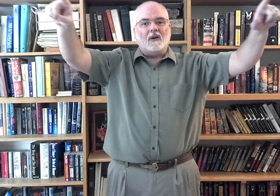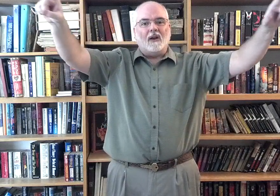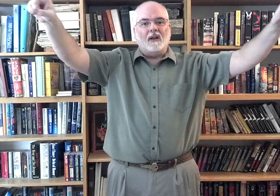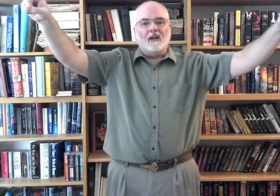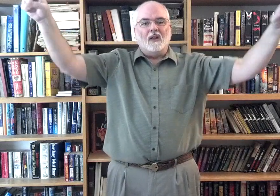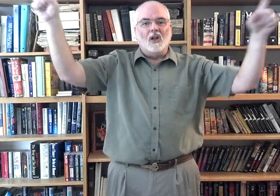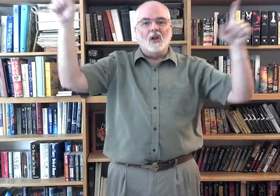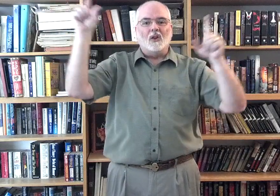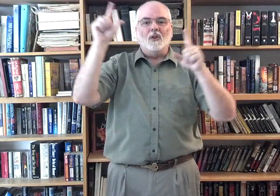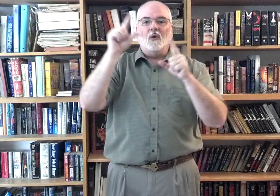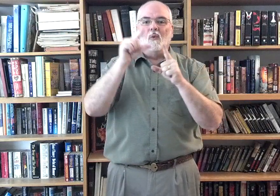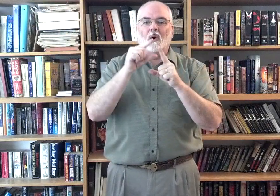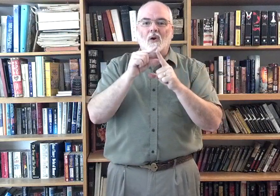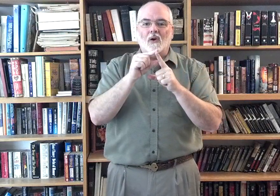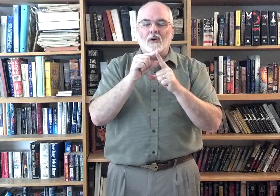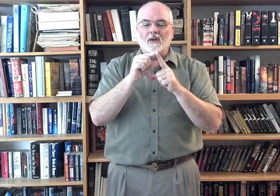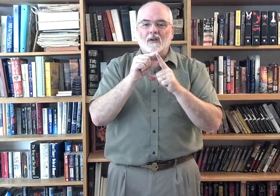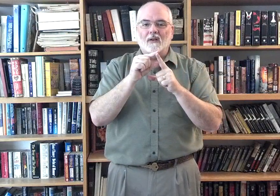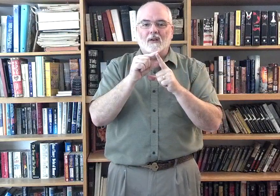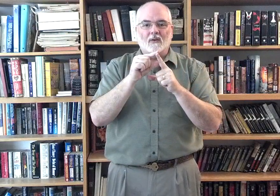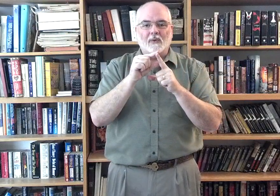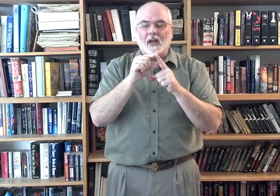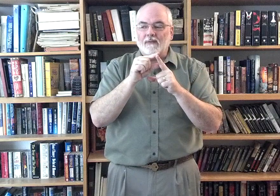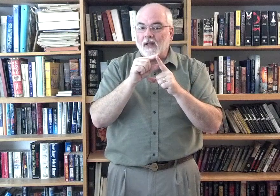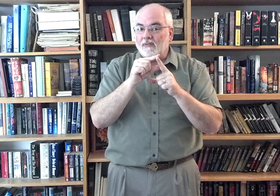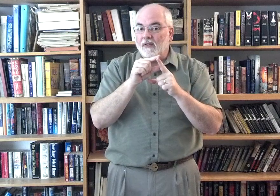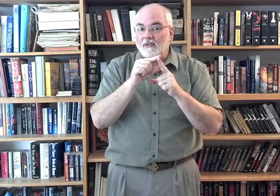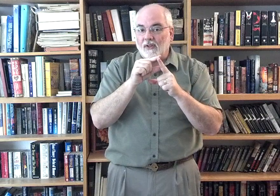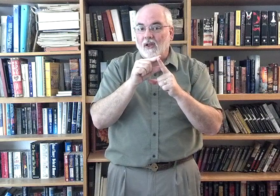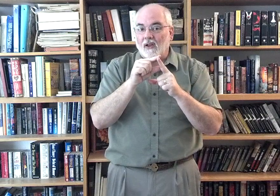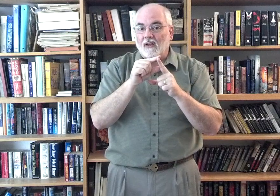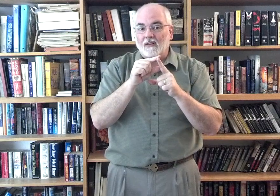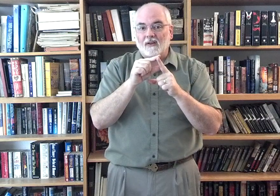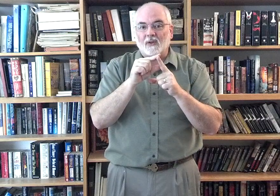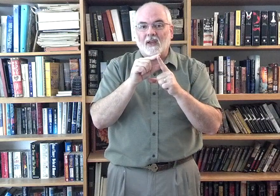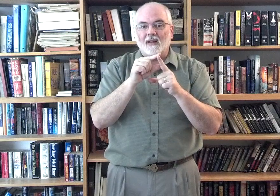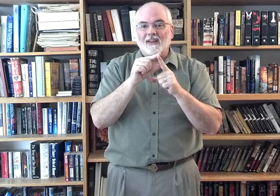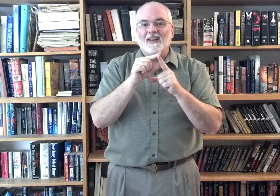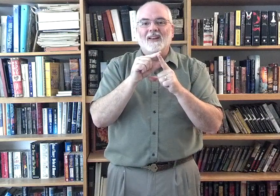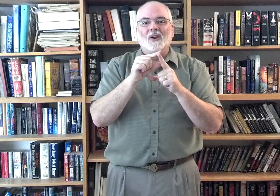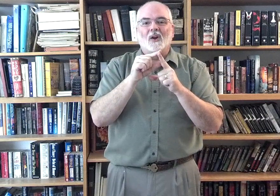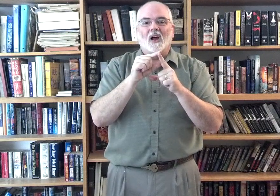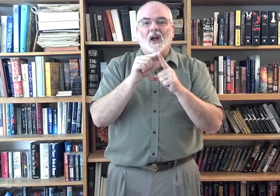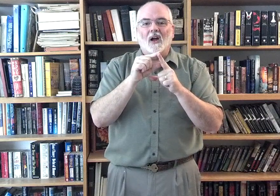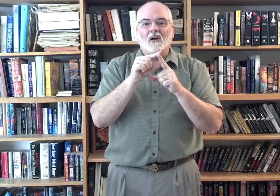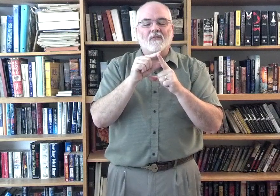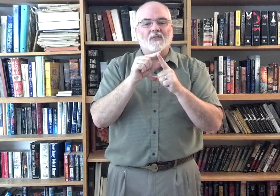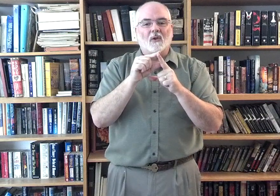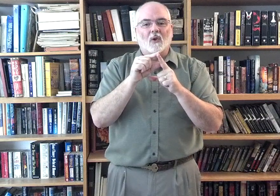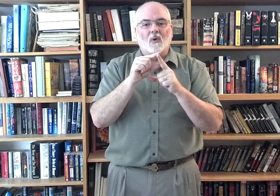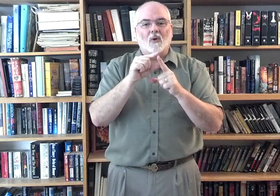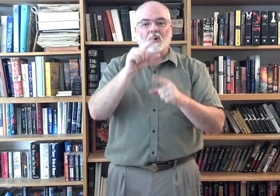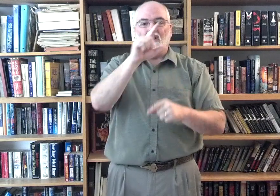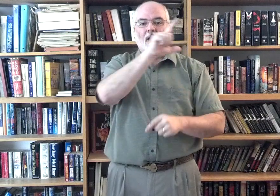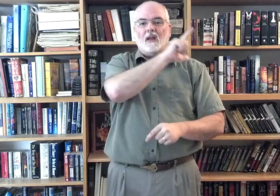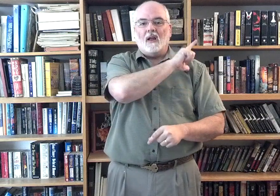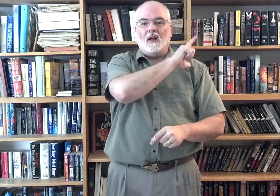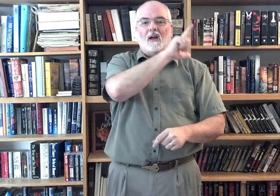Declaring the word, we left out the, okay, of the Lord, of